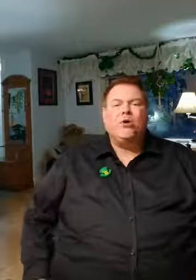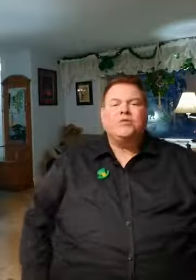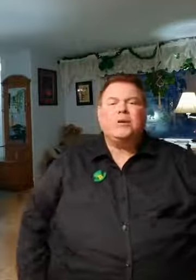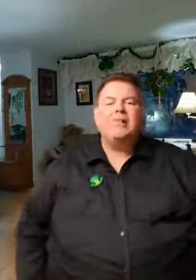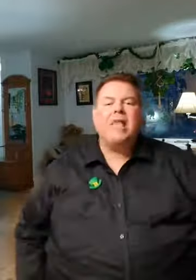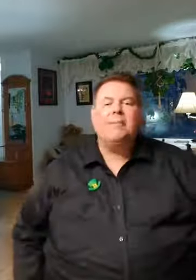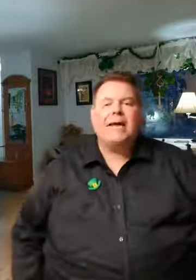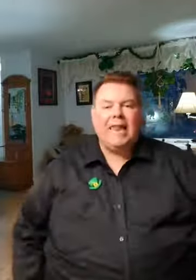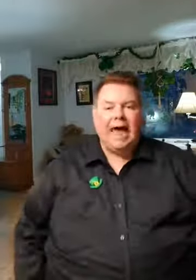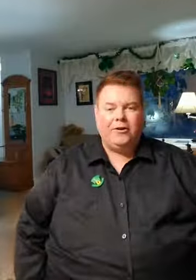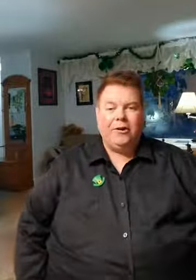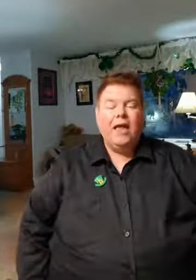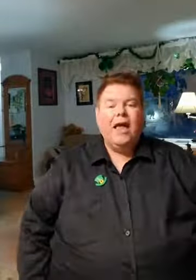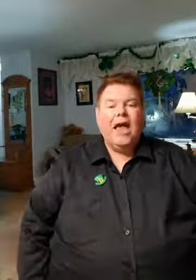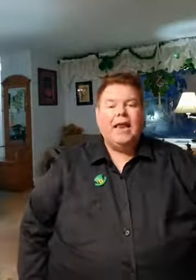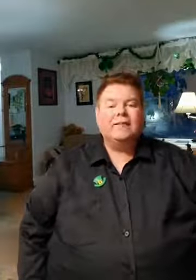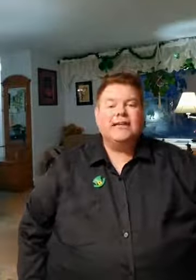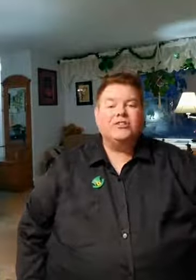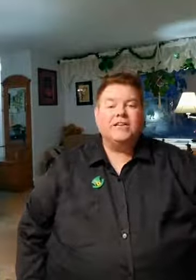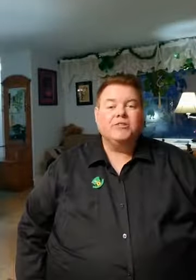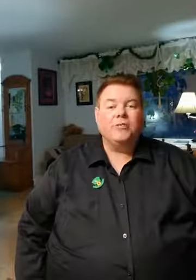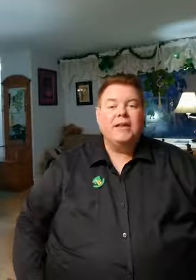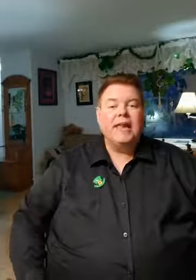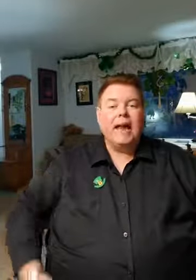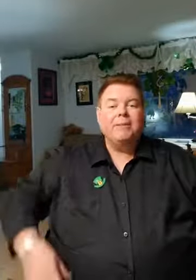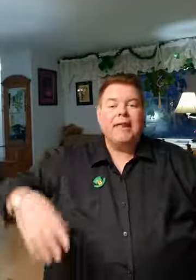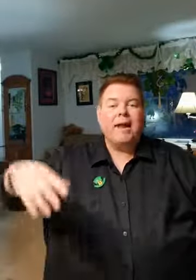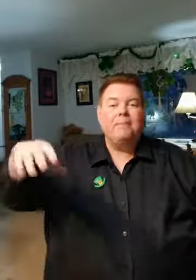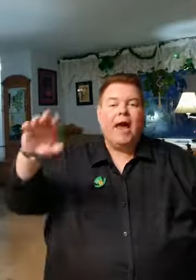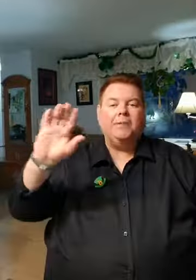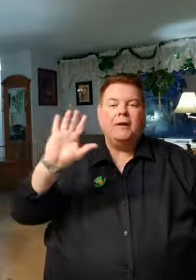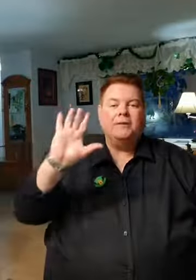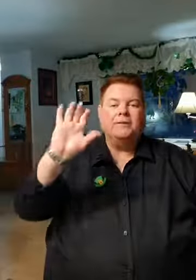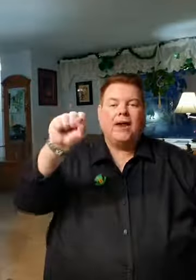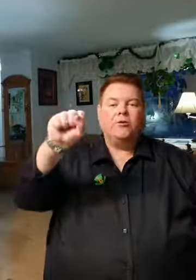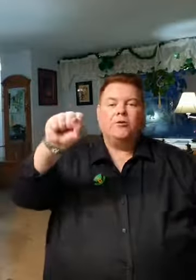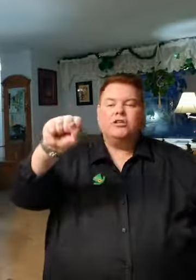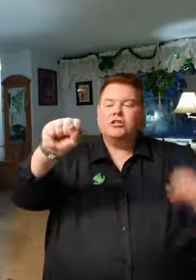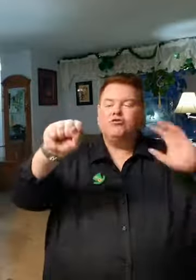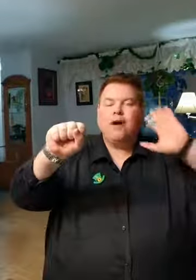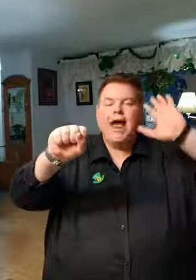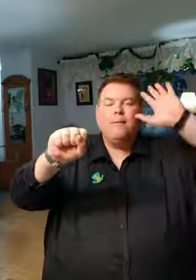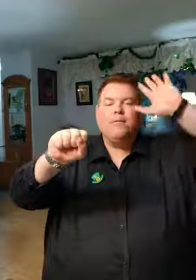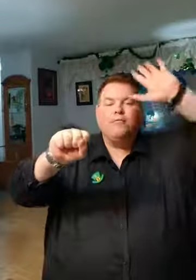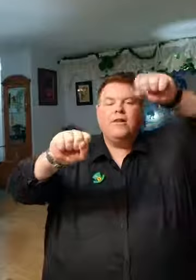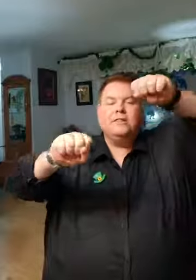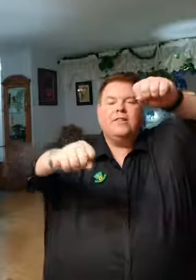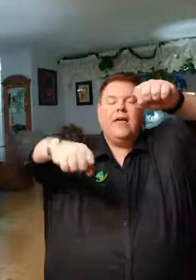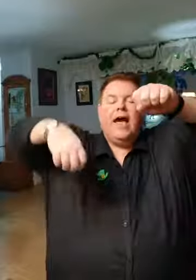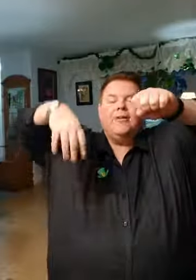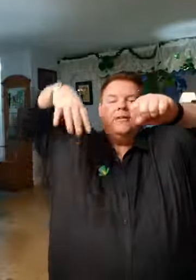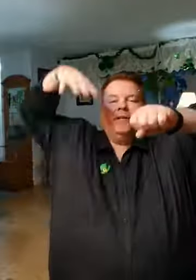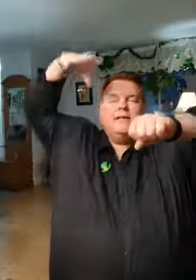one climbing a ladder. And in this exercise, we'll be like a bit like a mime, and we're going to just grab the rungs of the ladder